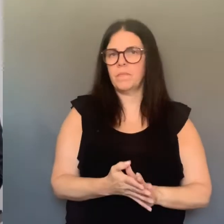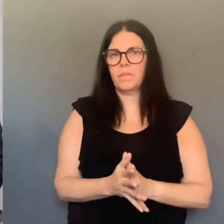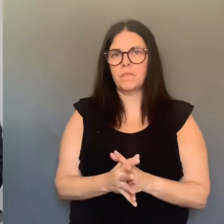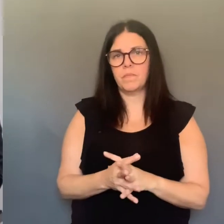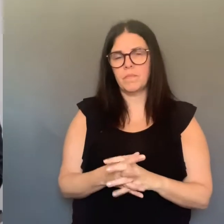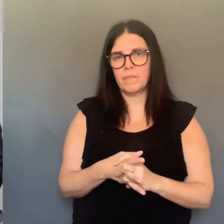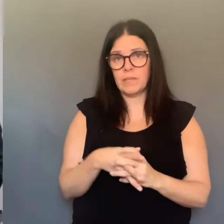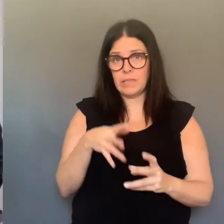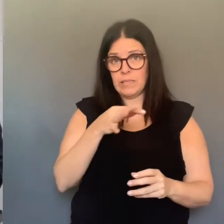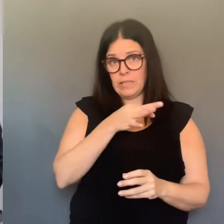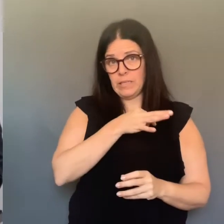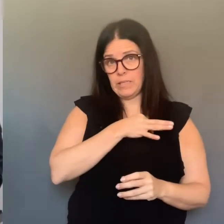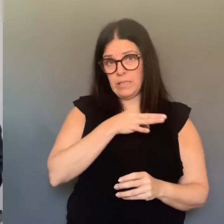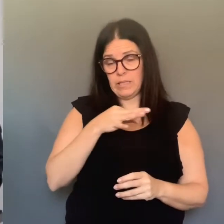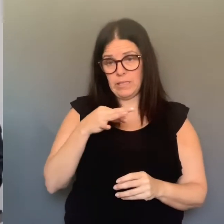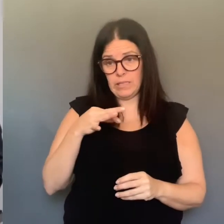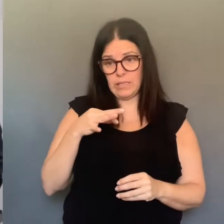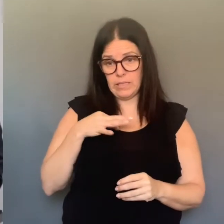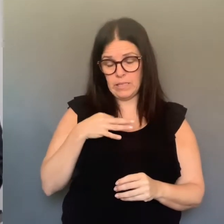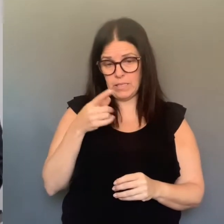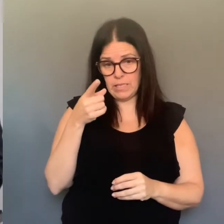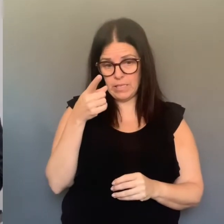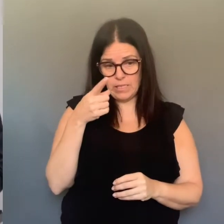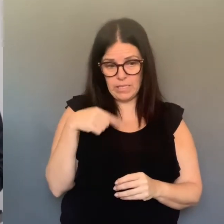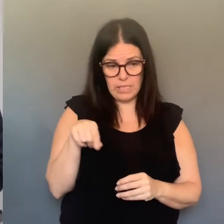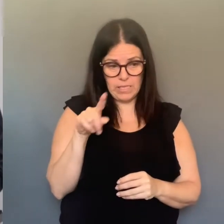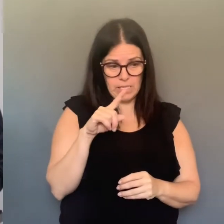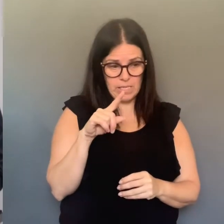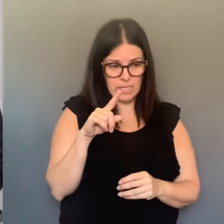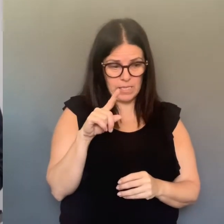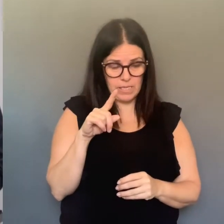Thank you. Any questions from Blackburn?